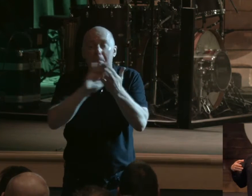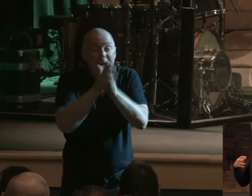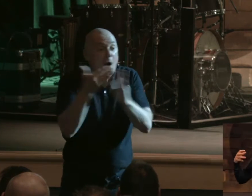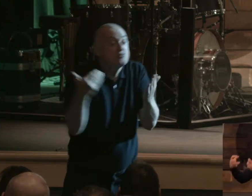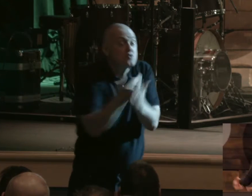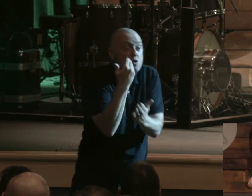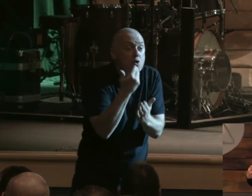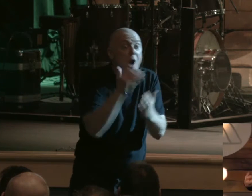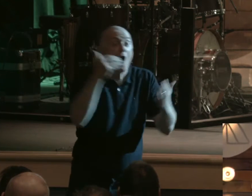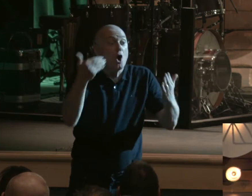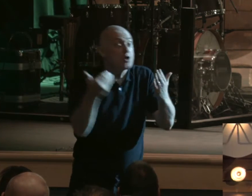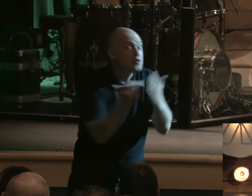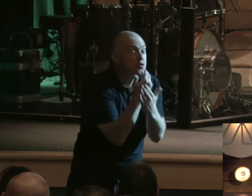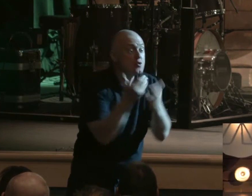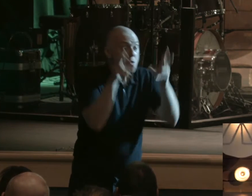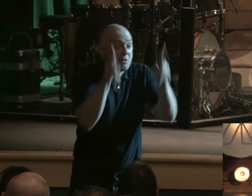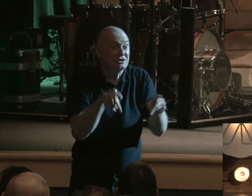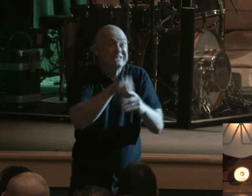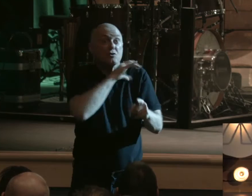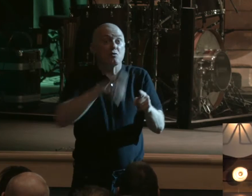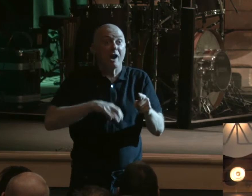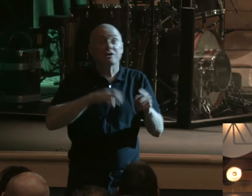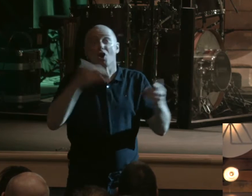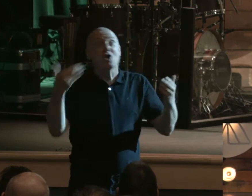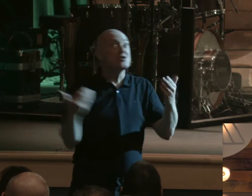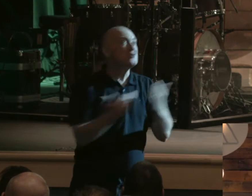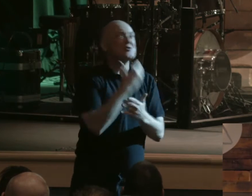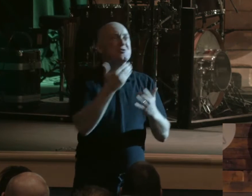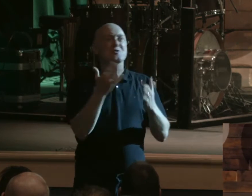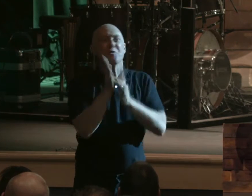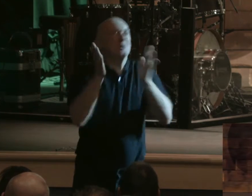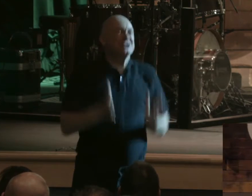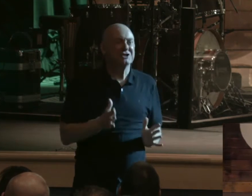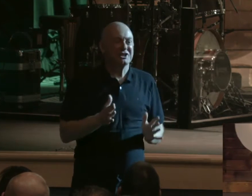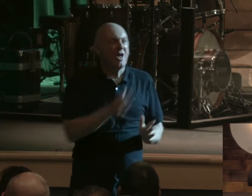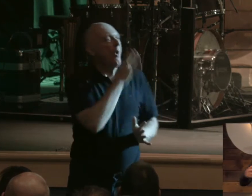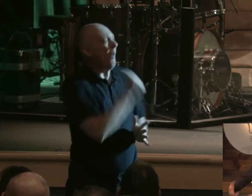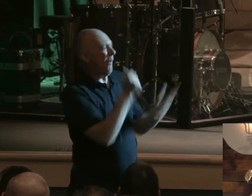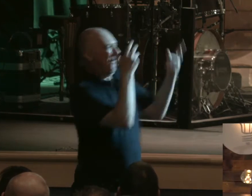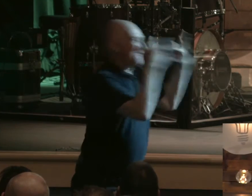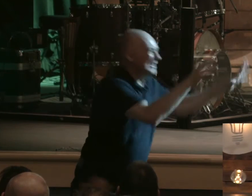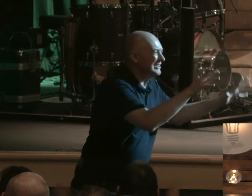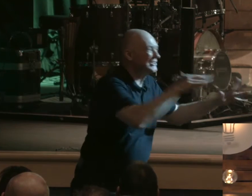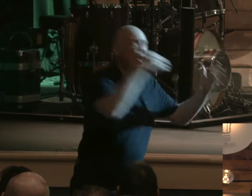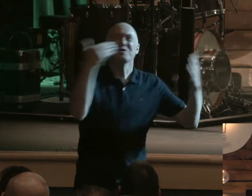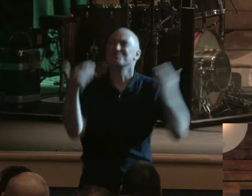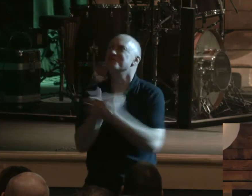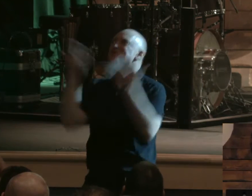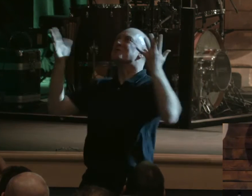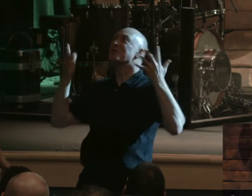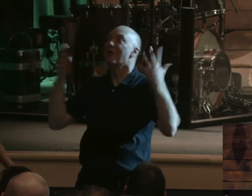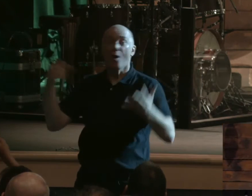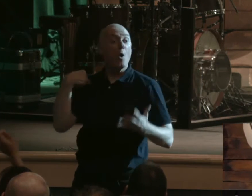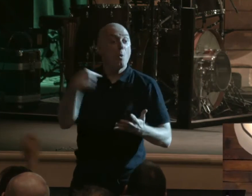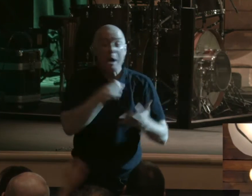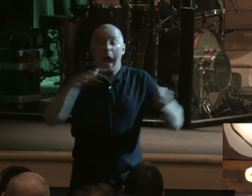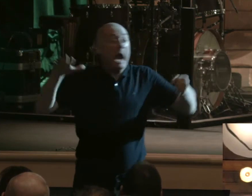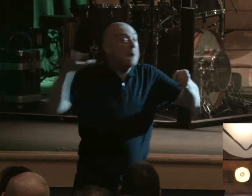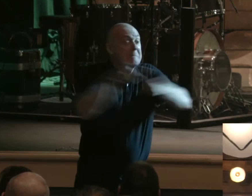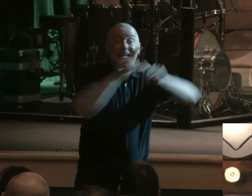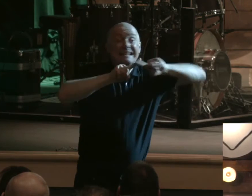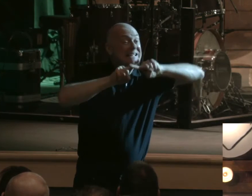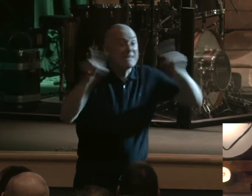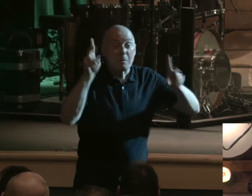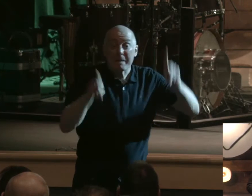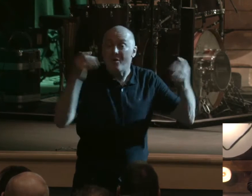when we're new creatures, new creations in Jesus Christ, when the old is gone and the new now has come, we are completely